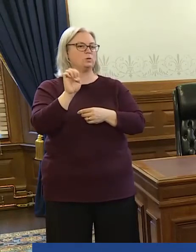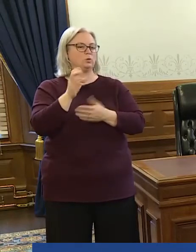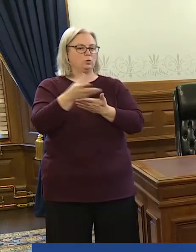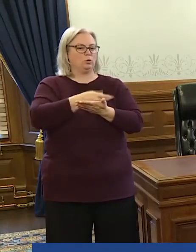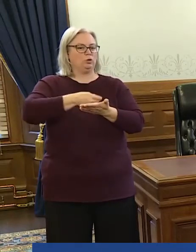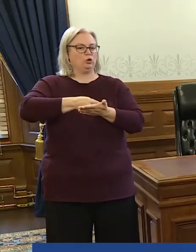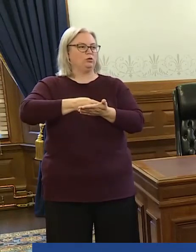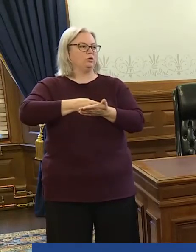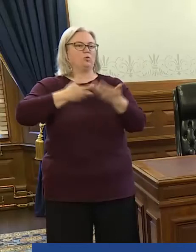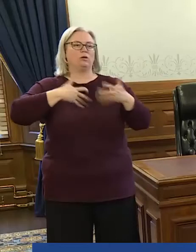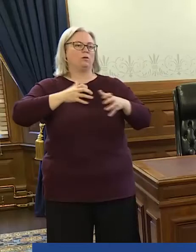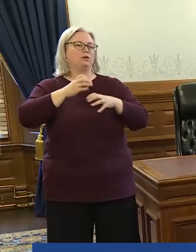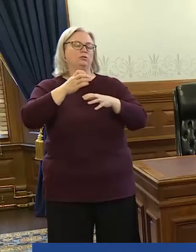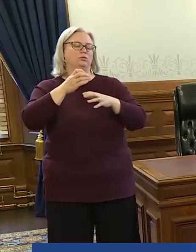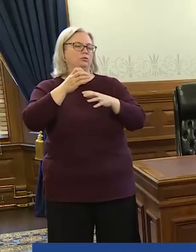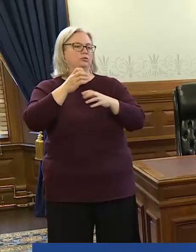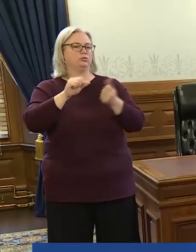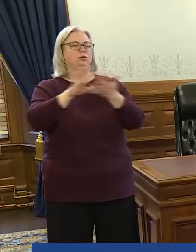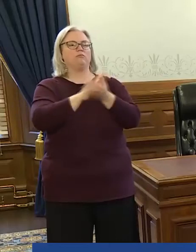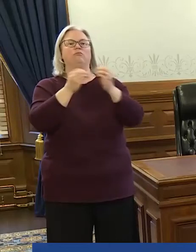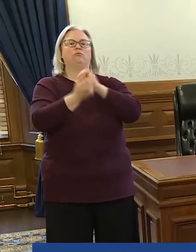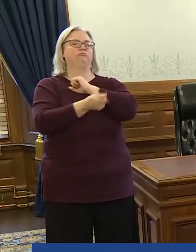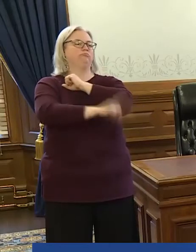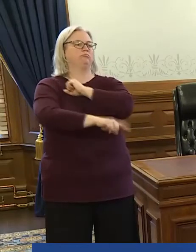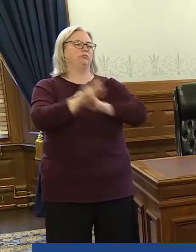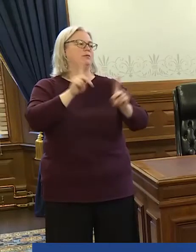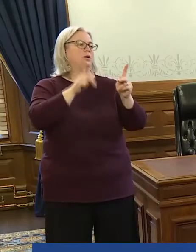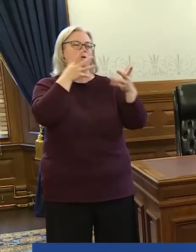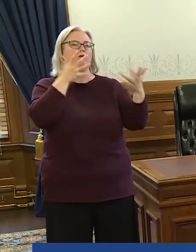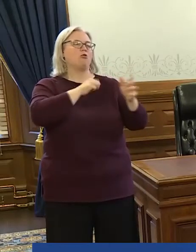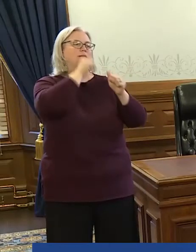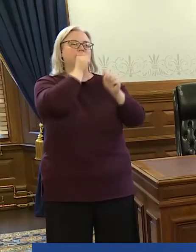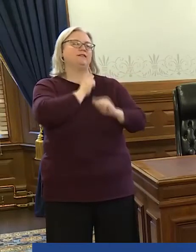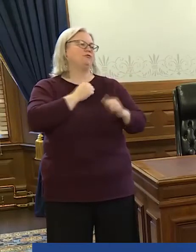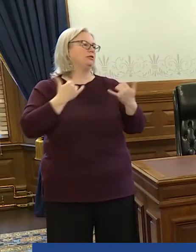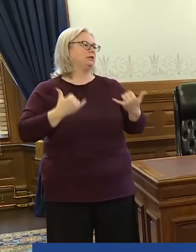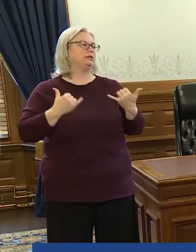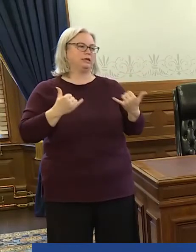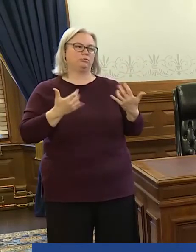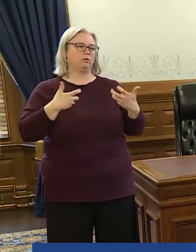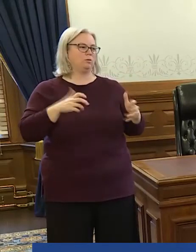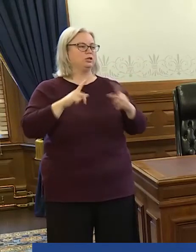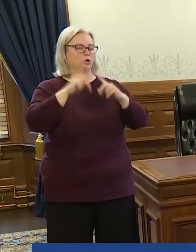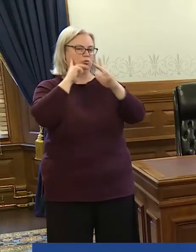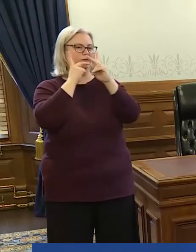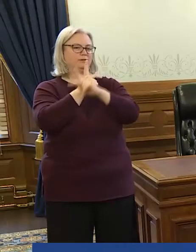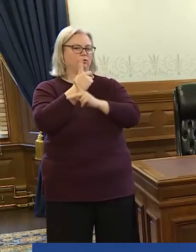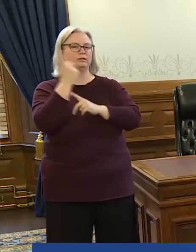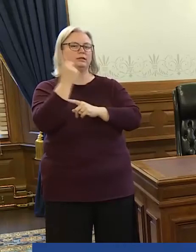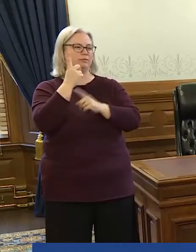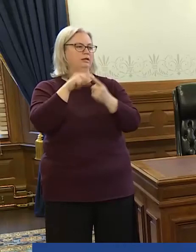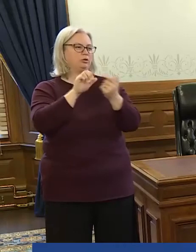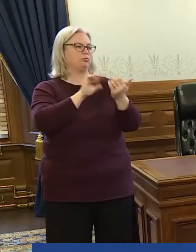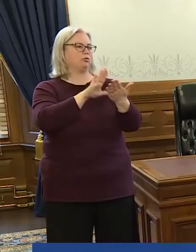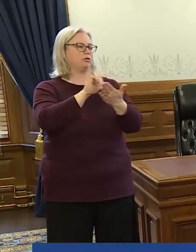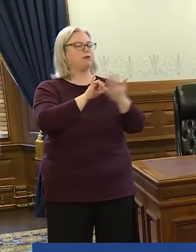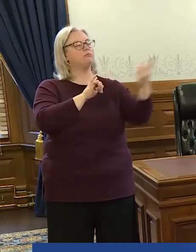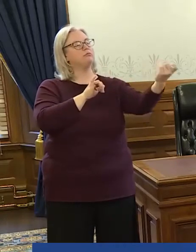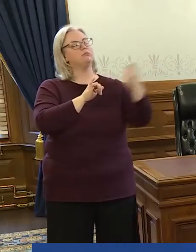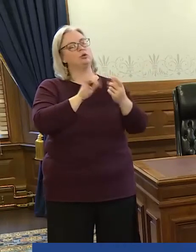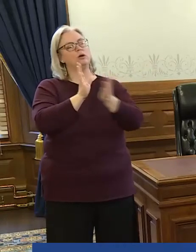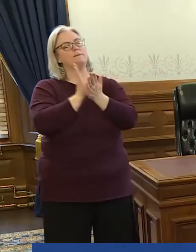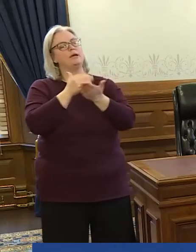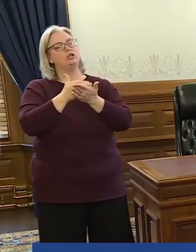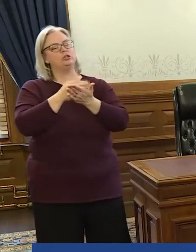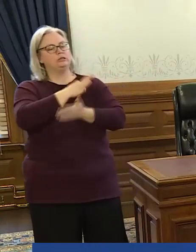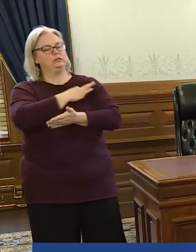don't want to impose any punishment on folks who are already suffering enough. So we'll figure out some way to deal with that. What are your budget people